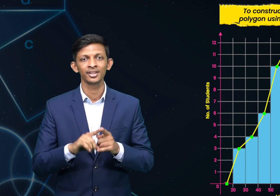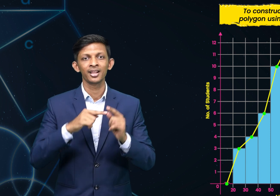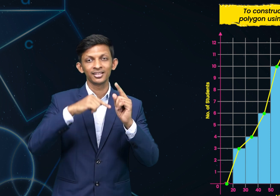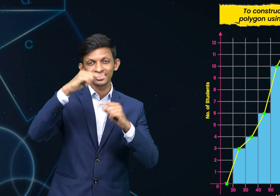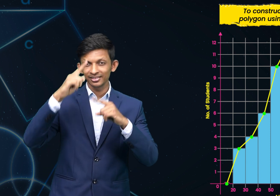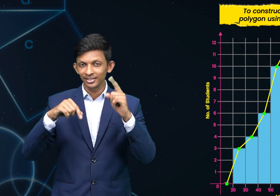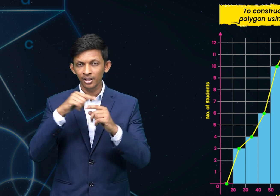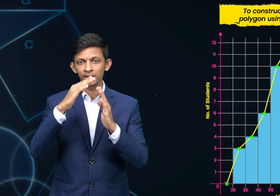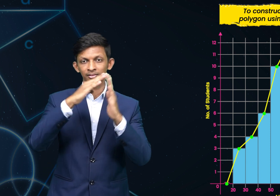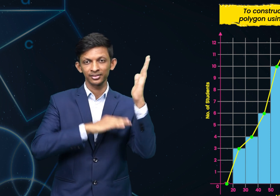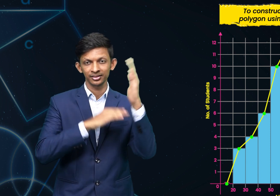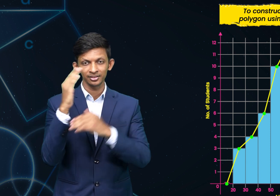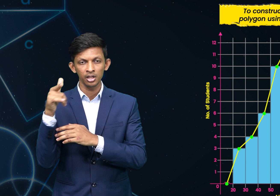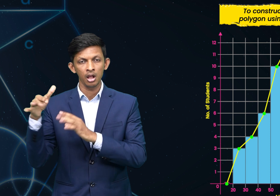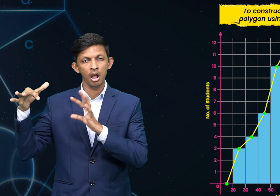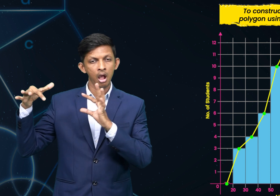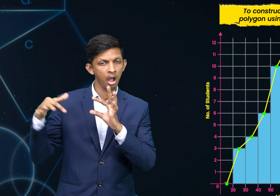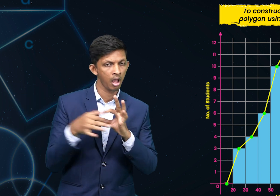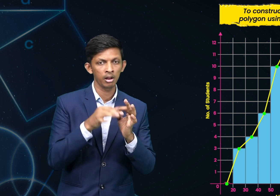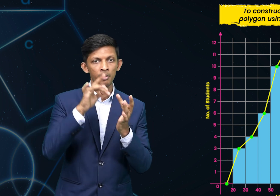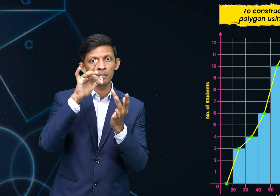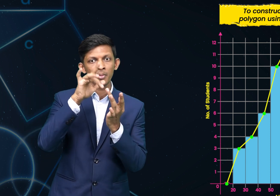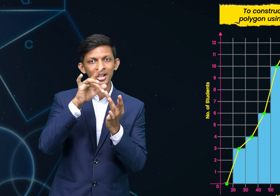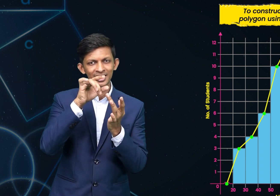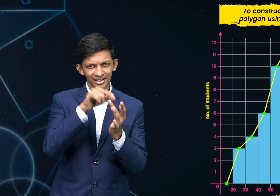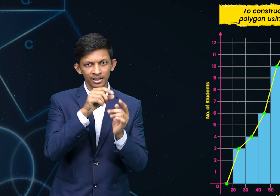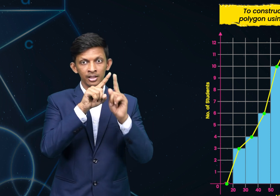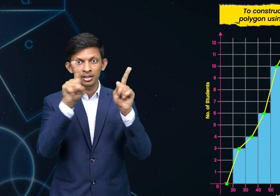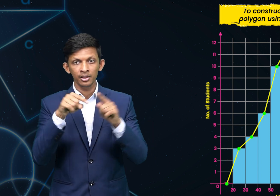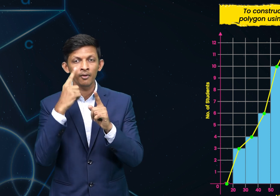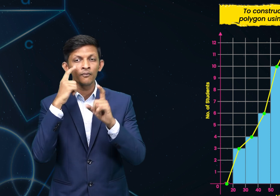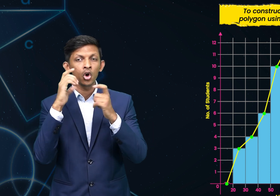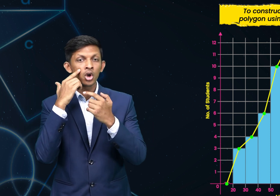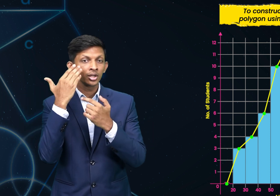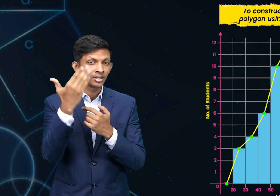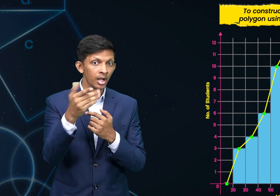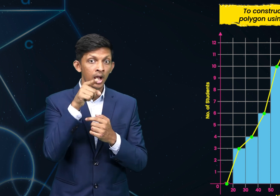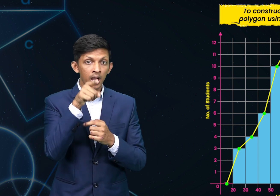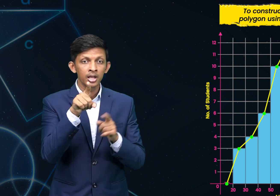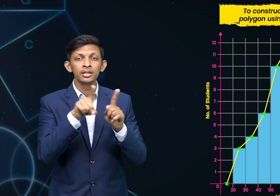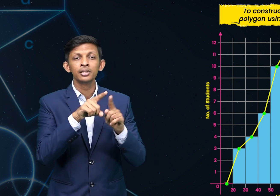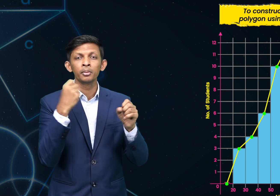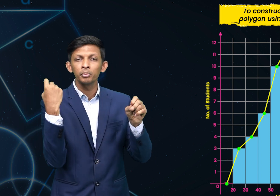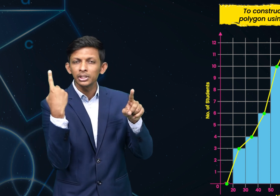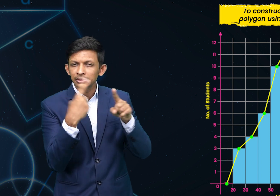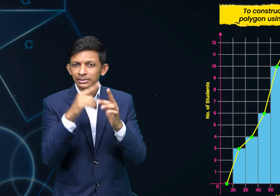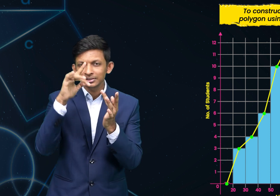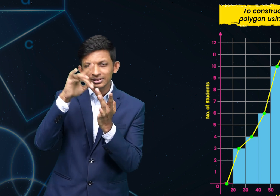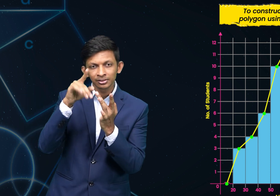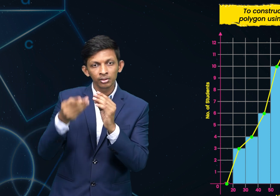To get a frequency polygon, join the midpoints of these imagined classes with the corresponding midpoints of the upper sides